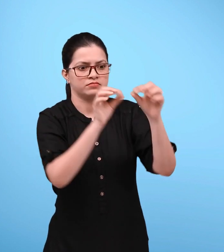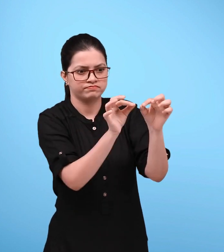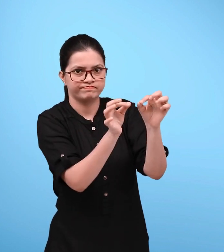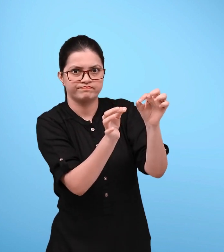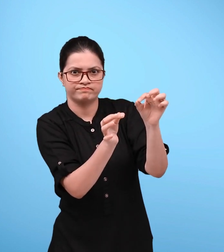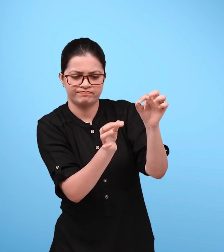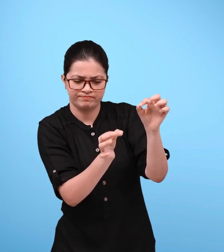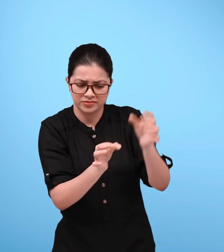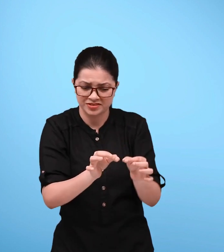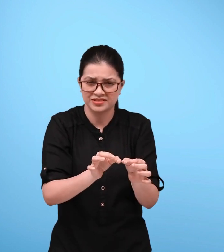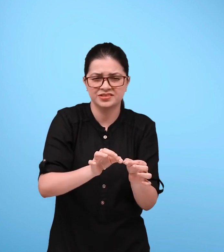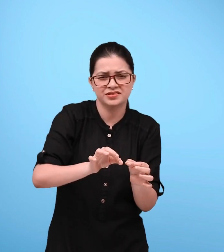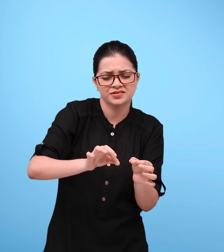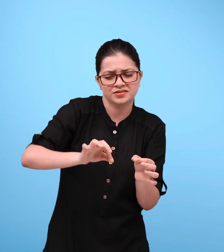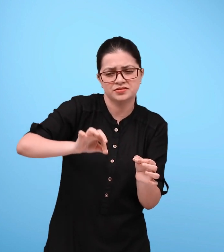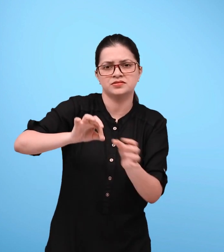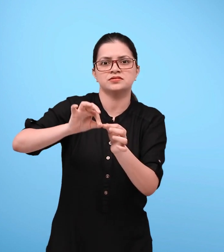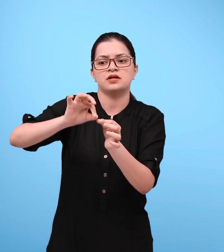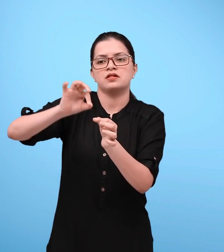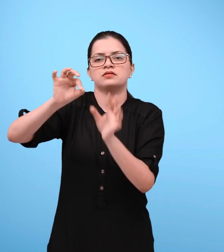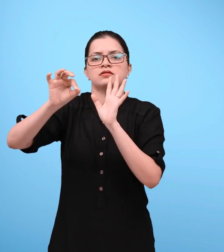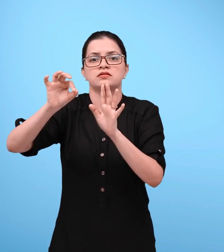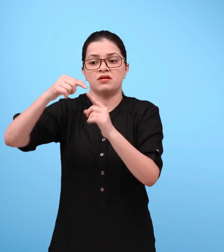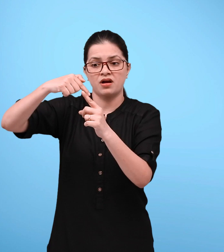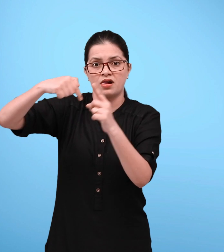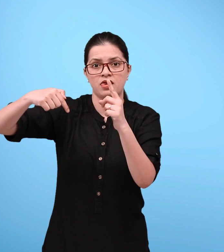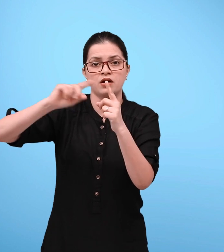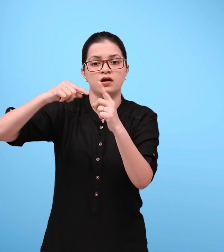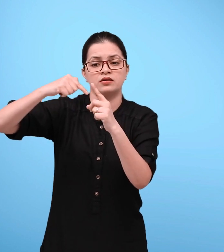Now, place a small portion of the thread along the line,